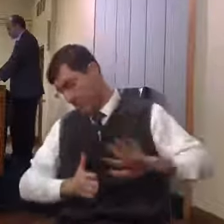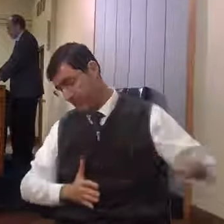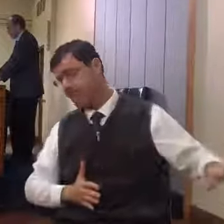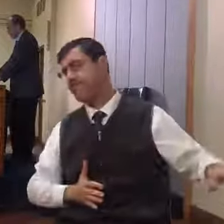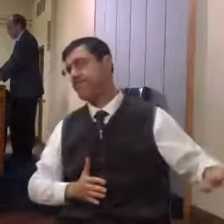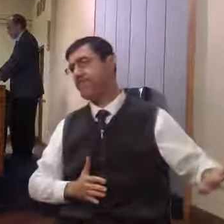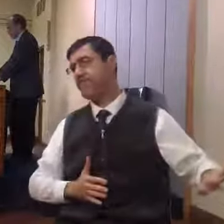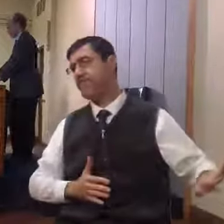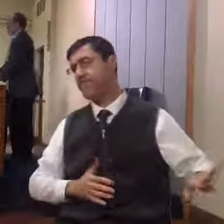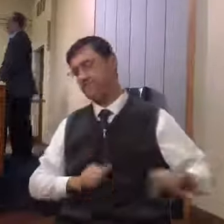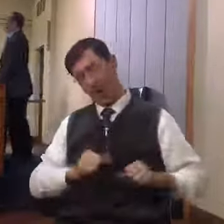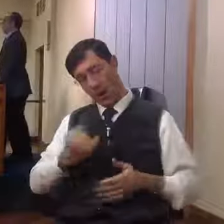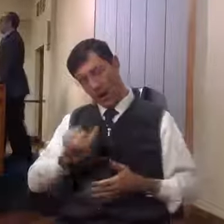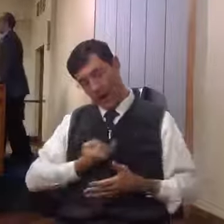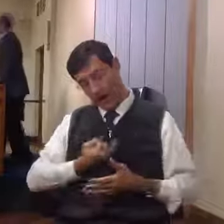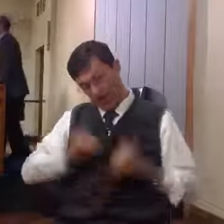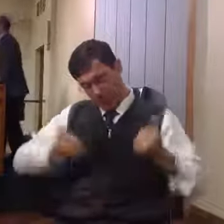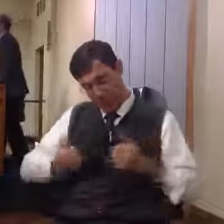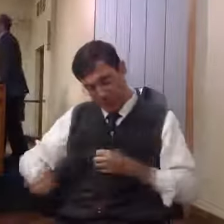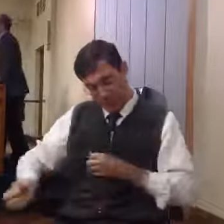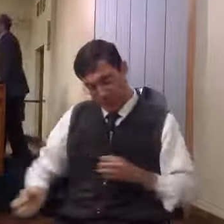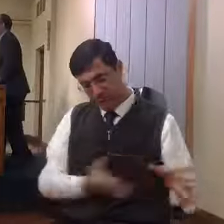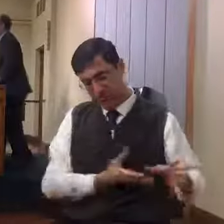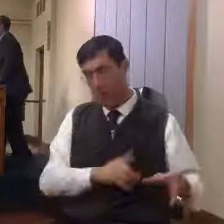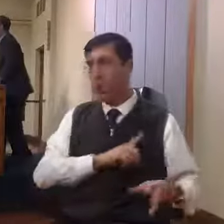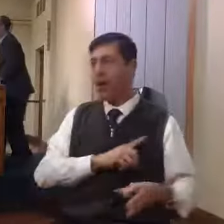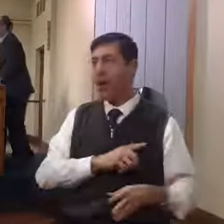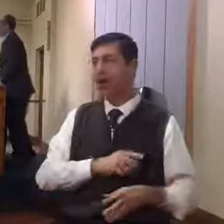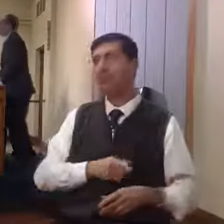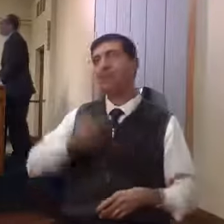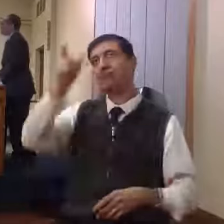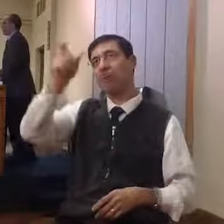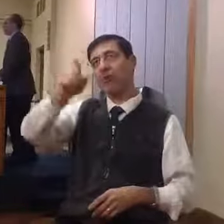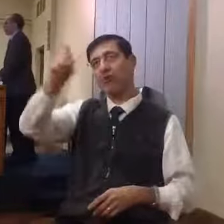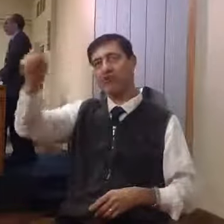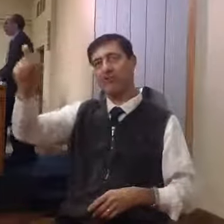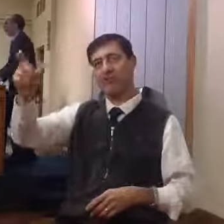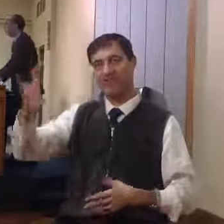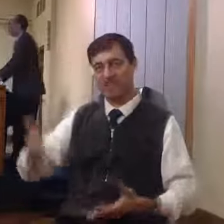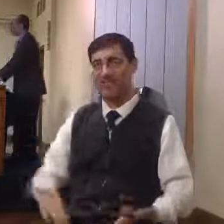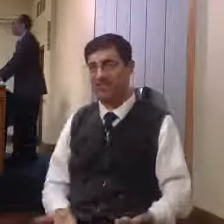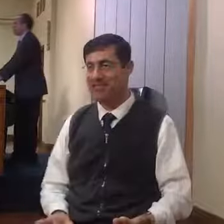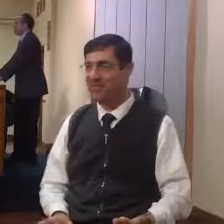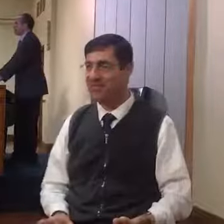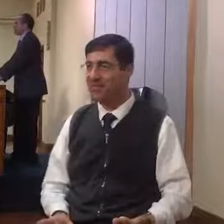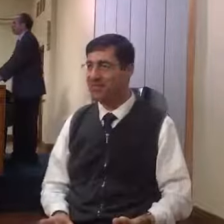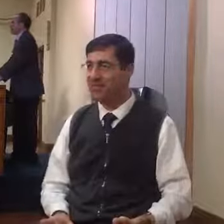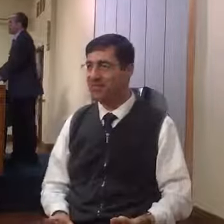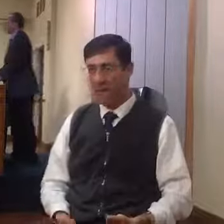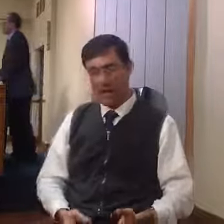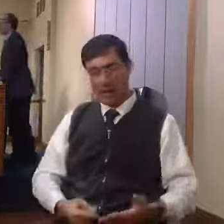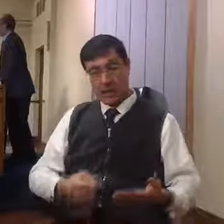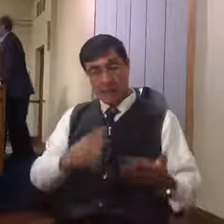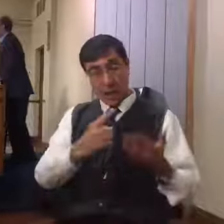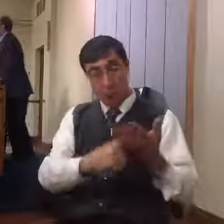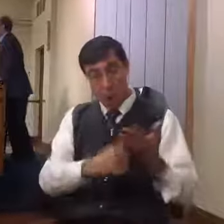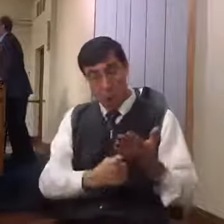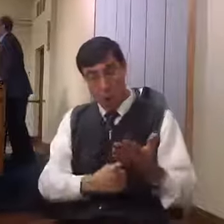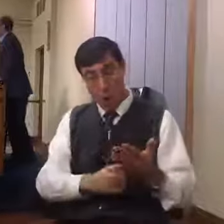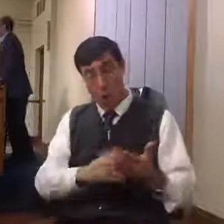the Lord Jesus Christ. The curse of the law is removed. We are